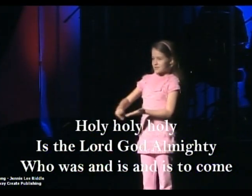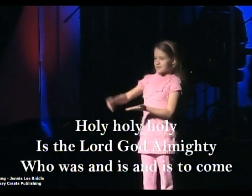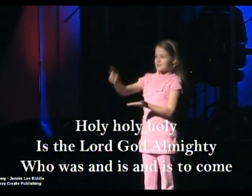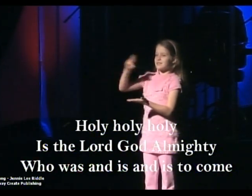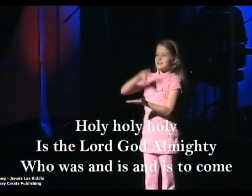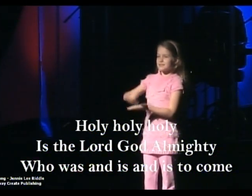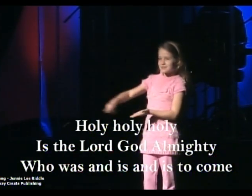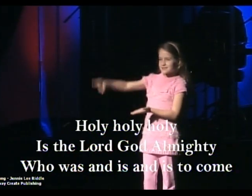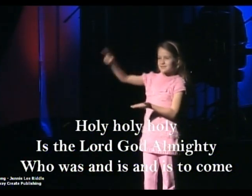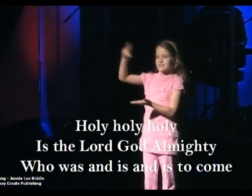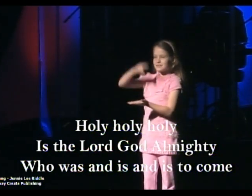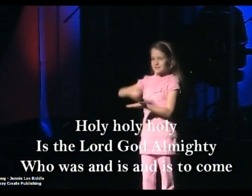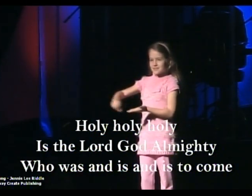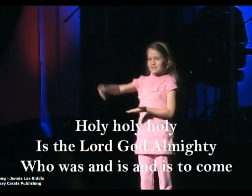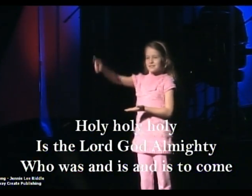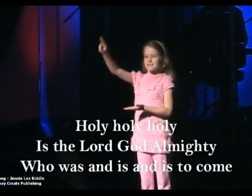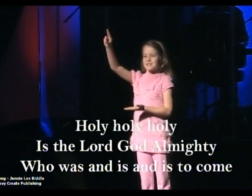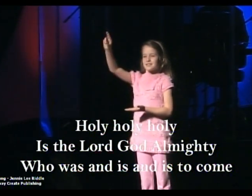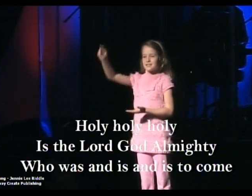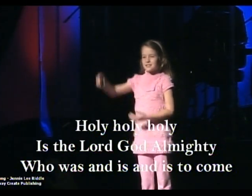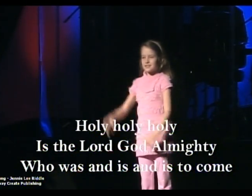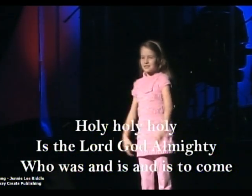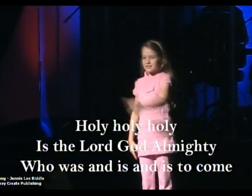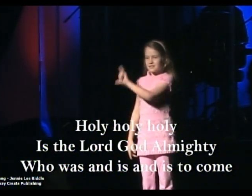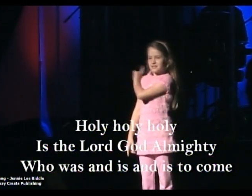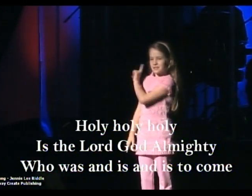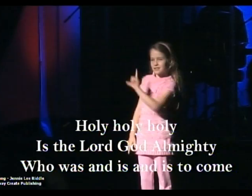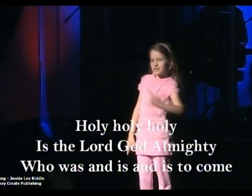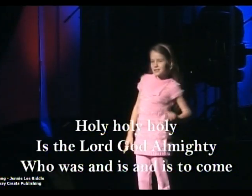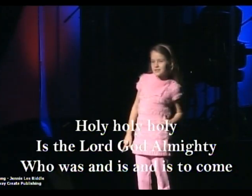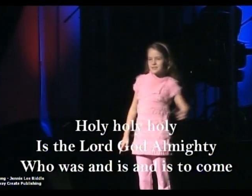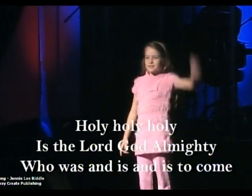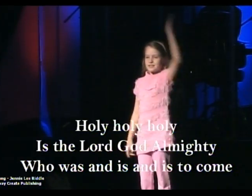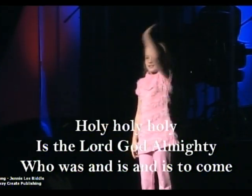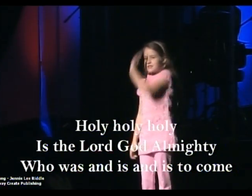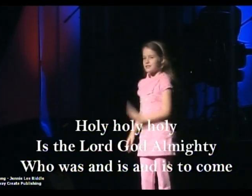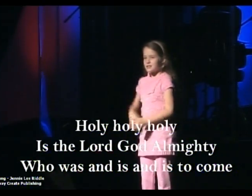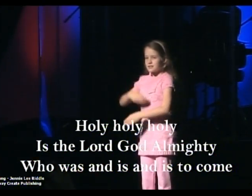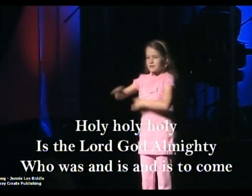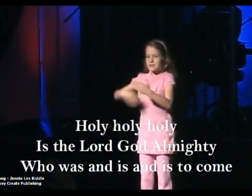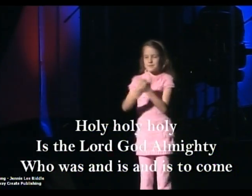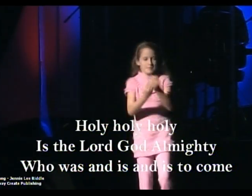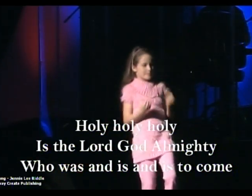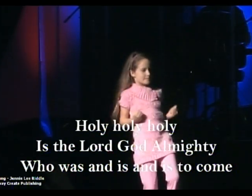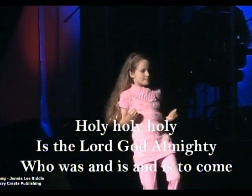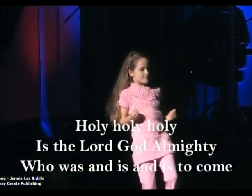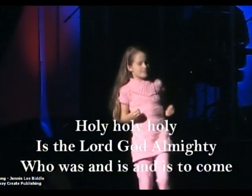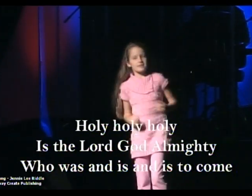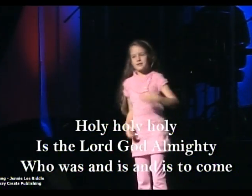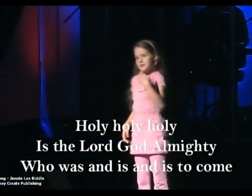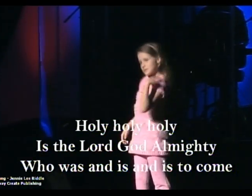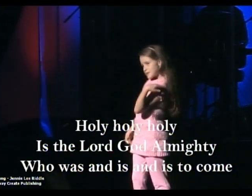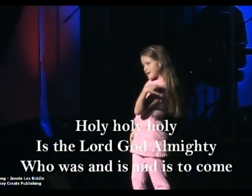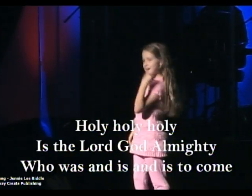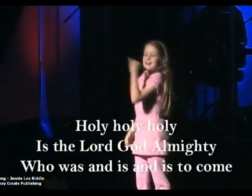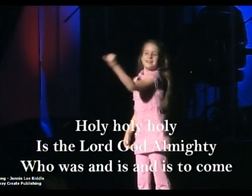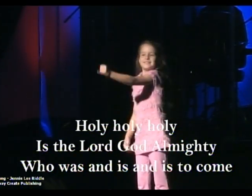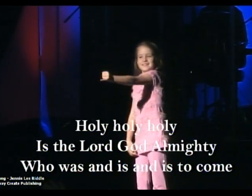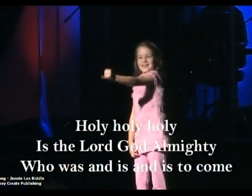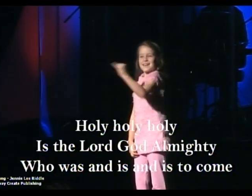Holy, holy, holy is the Lord God Almighty. Who was and